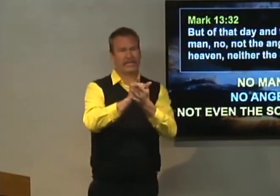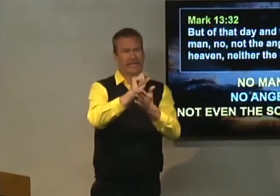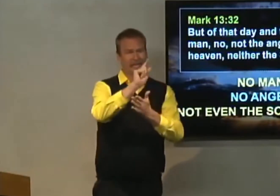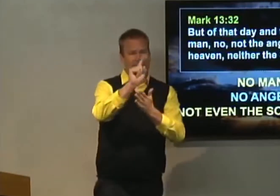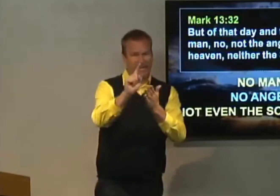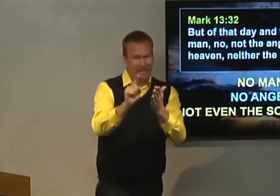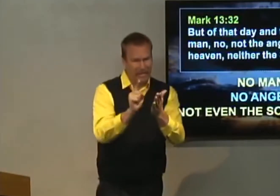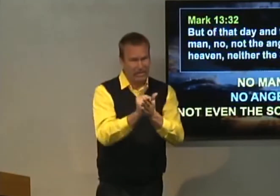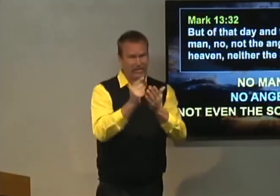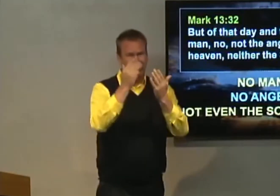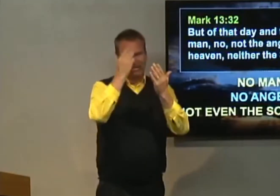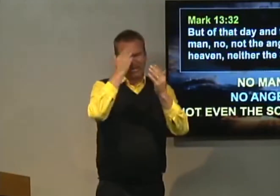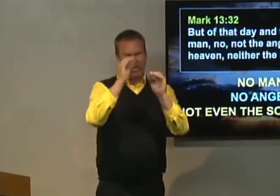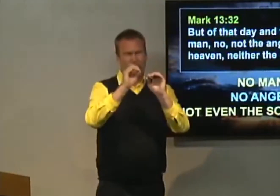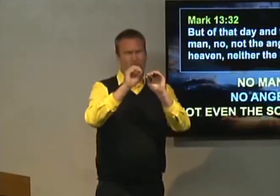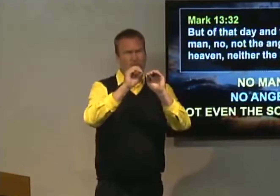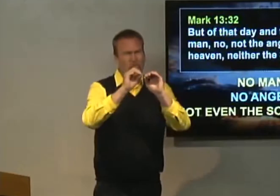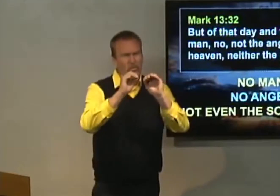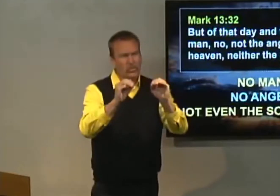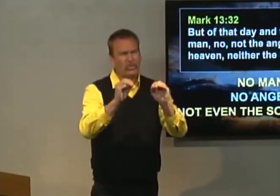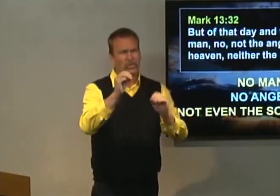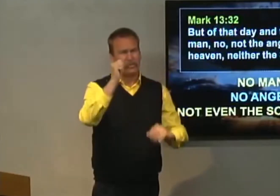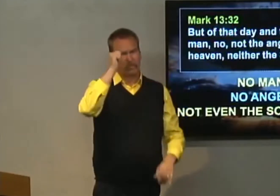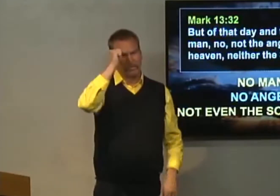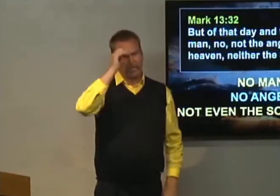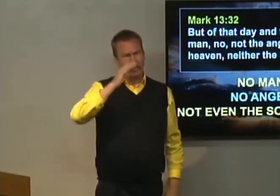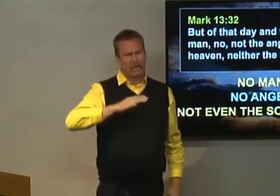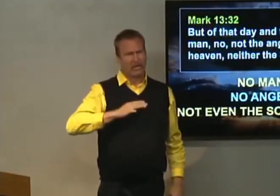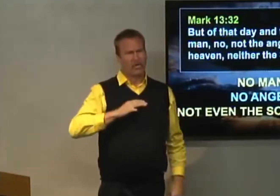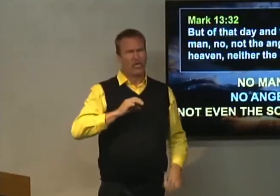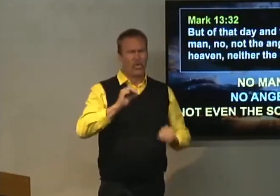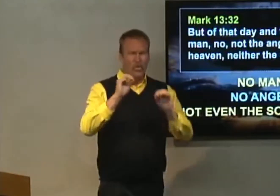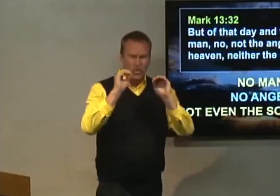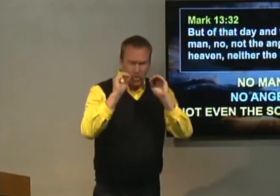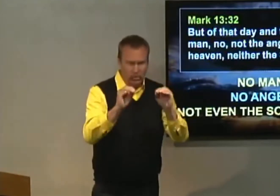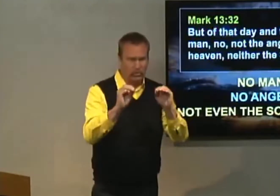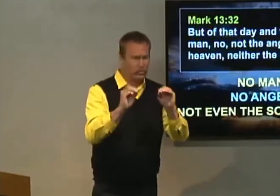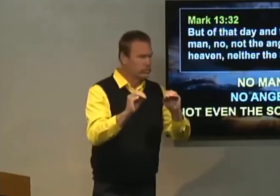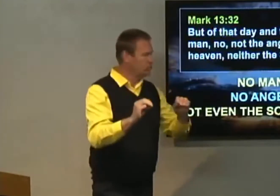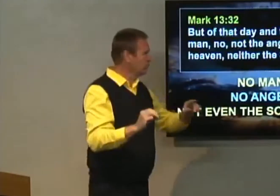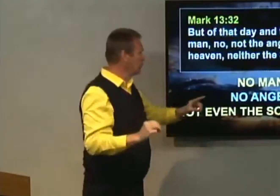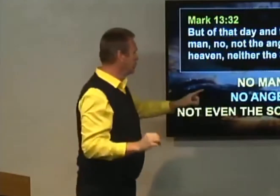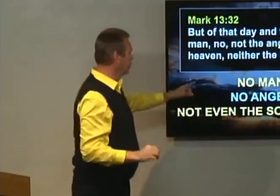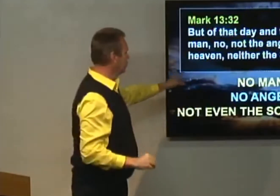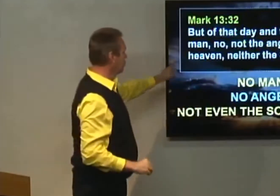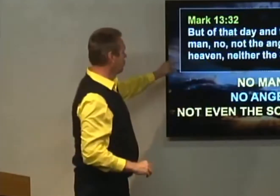of that hour, no one, no man knoweth. No.